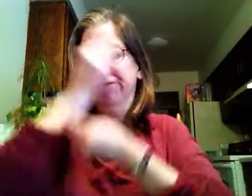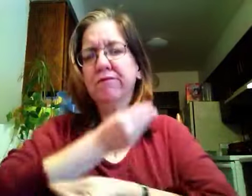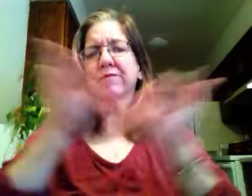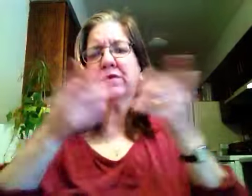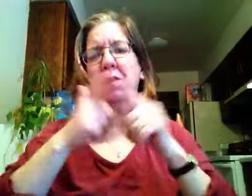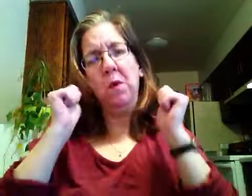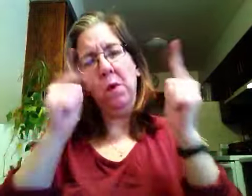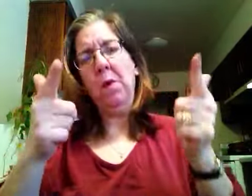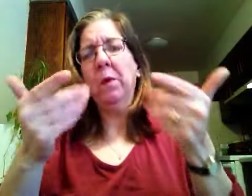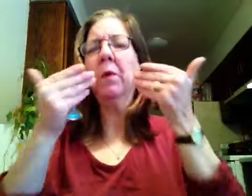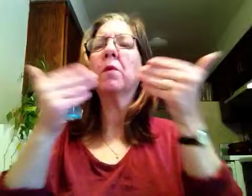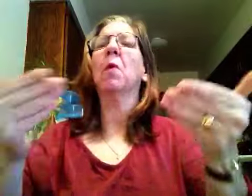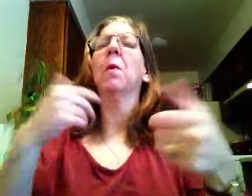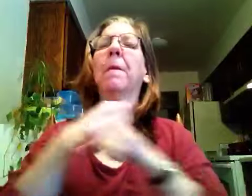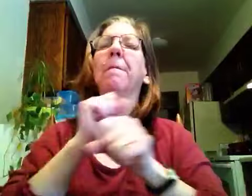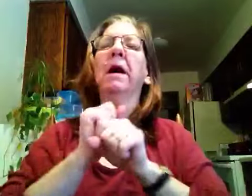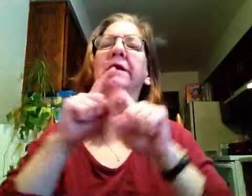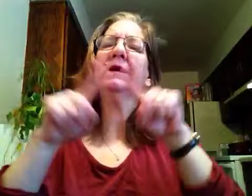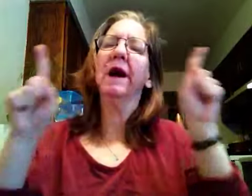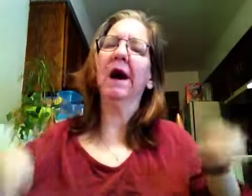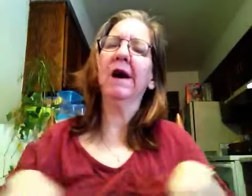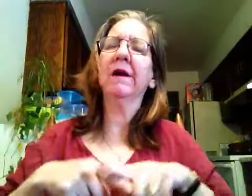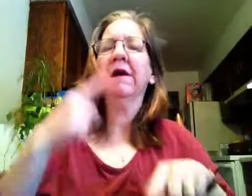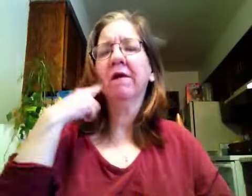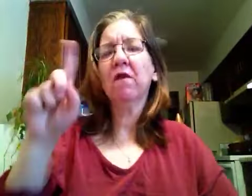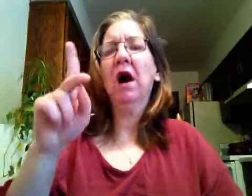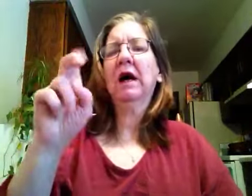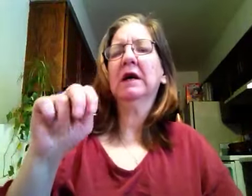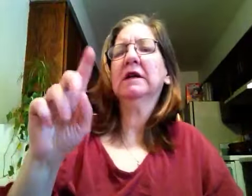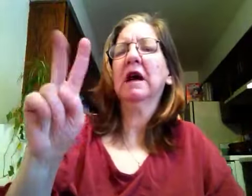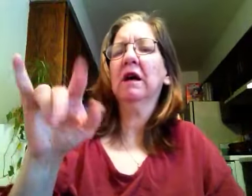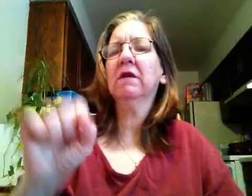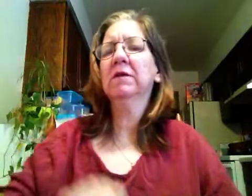Mm-mm, I got back, after that, about, got camera.